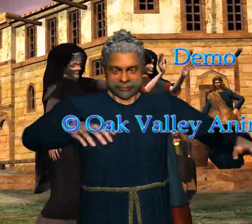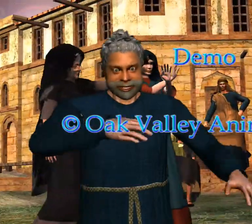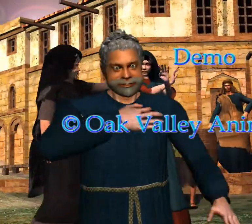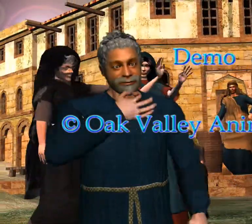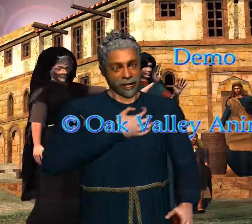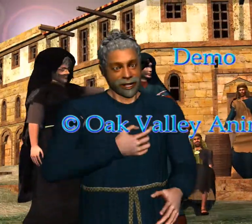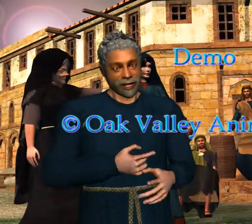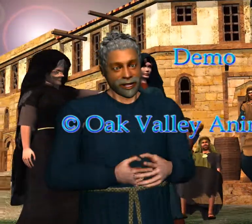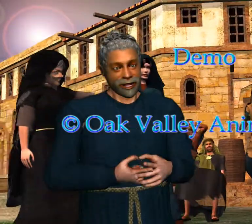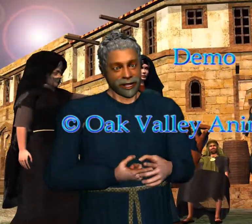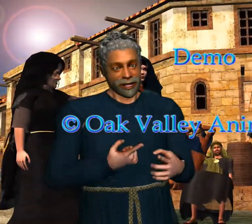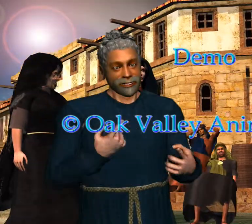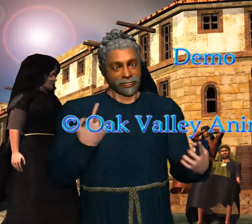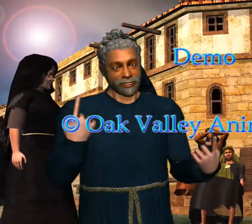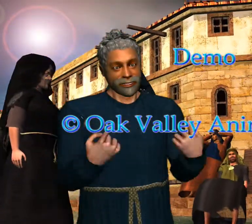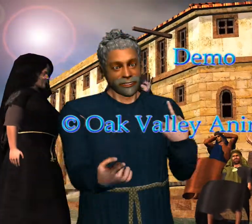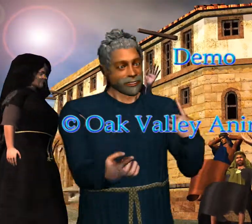would soon begin.